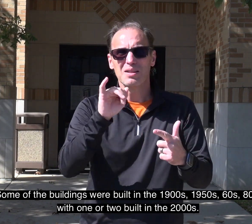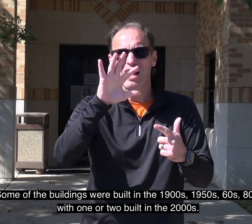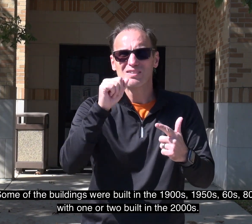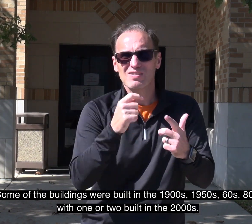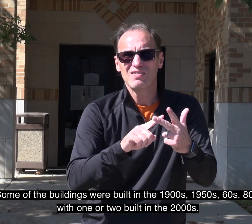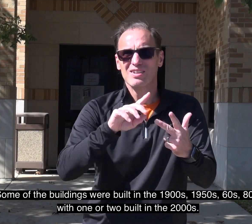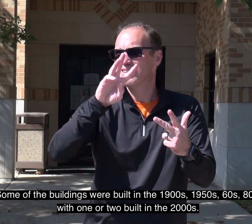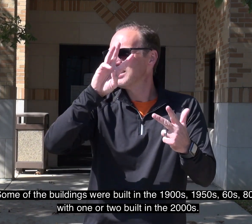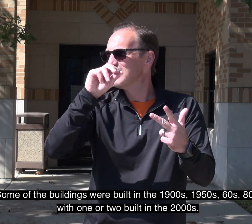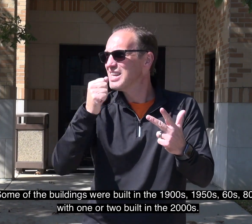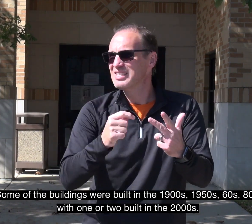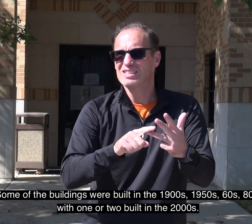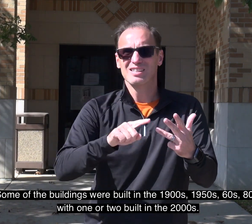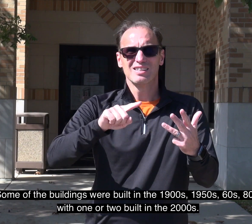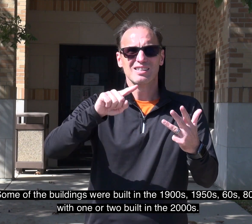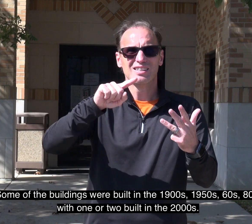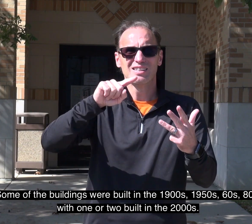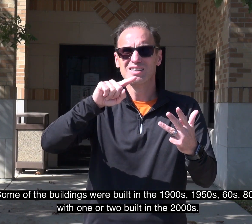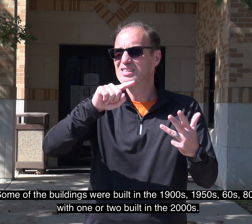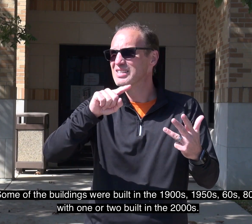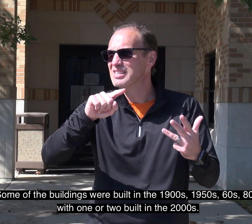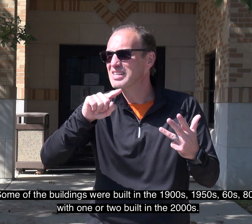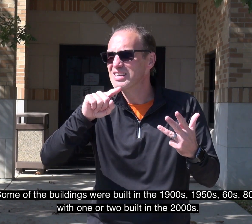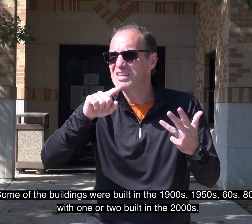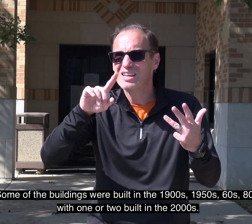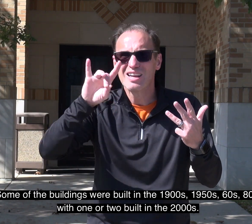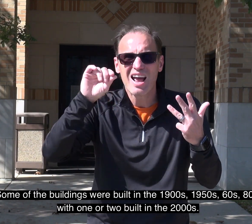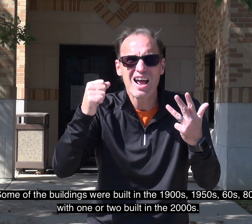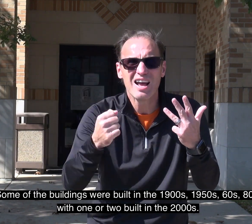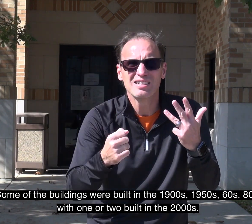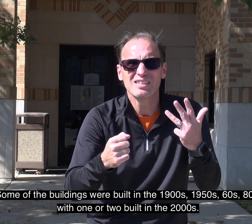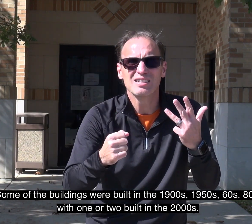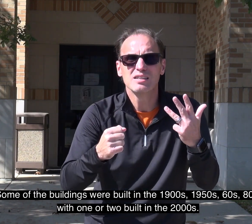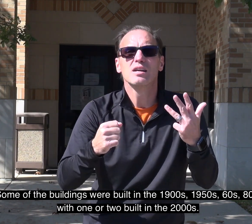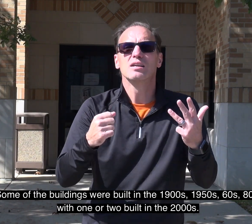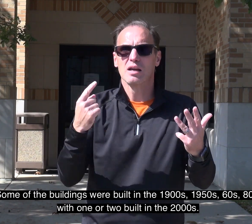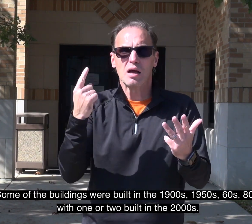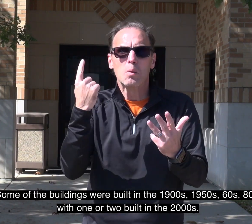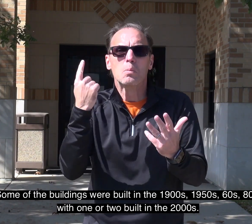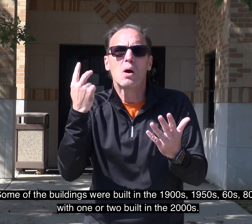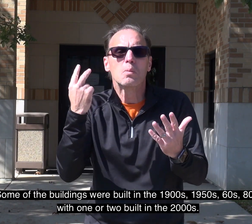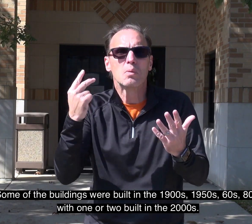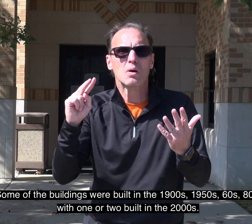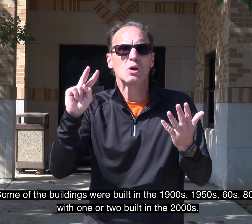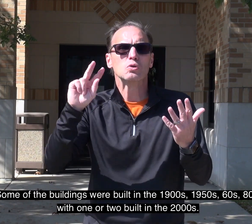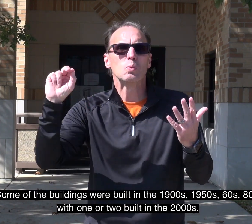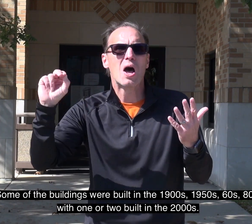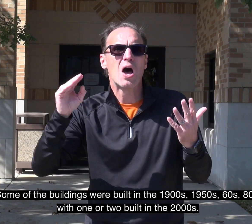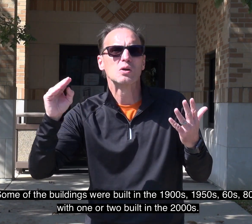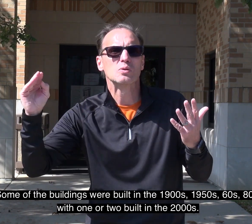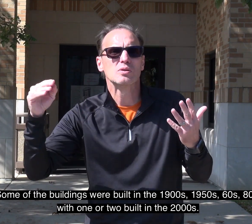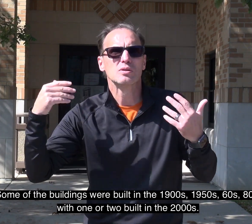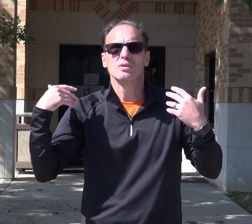1950s, 60s, 80s, with one or two built in the 2000s.